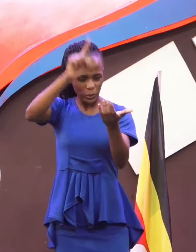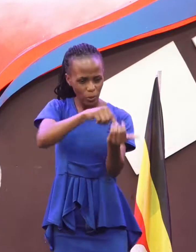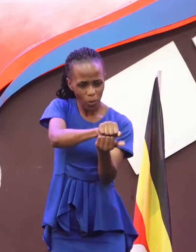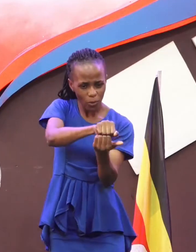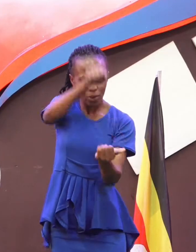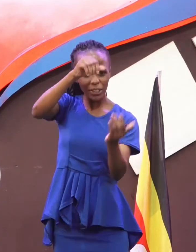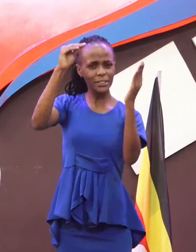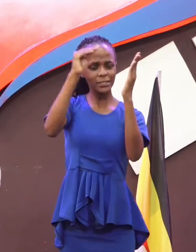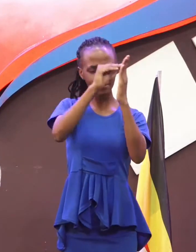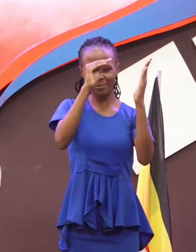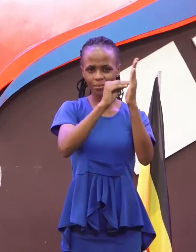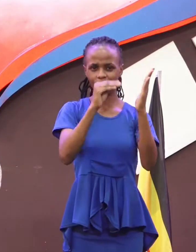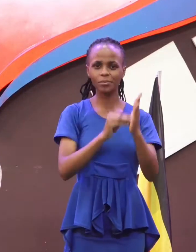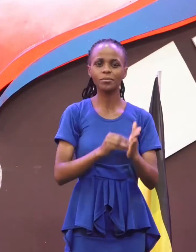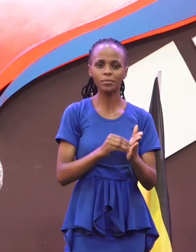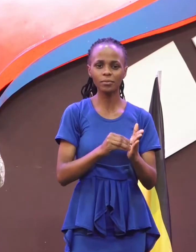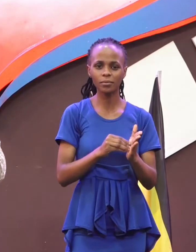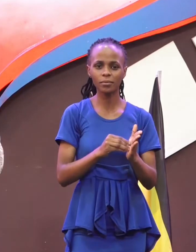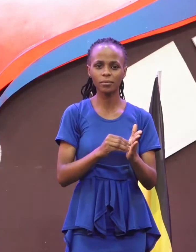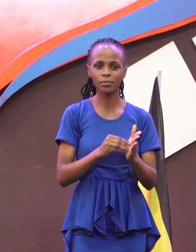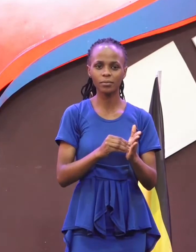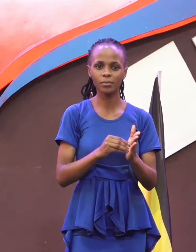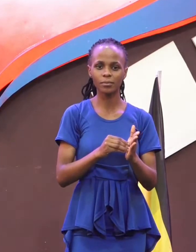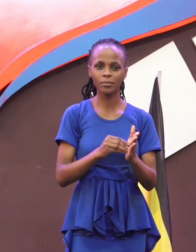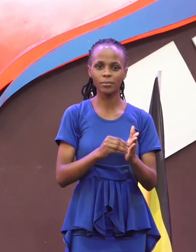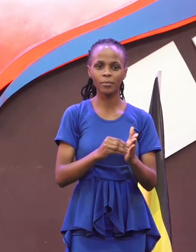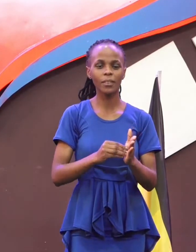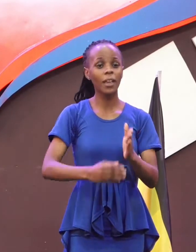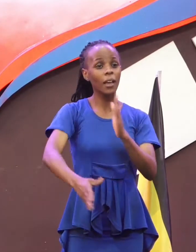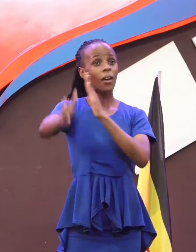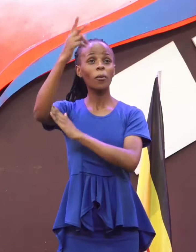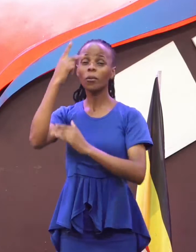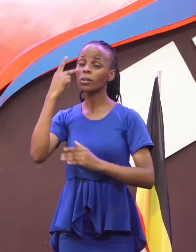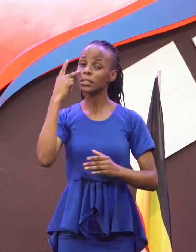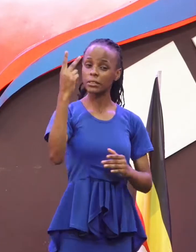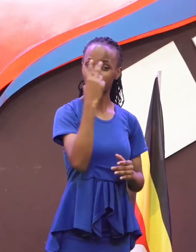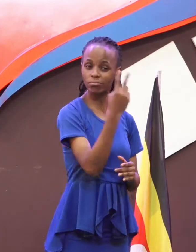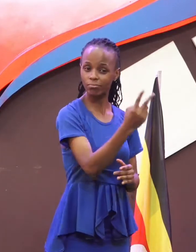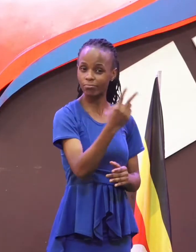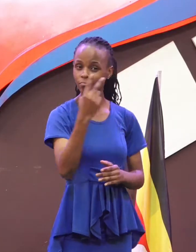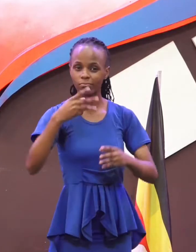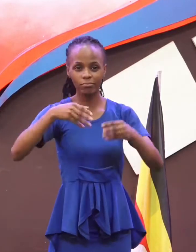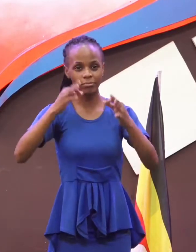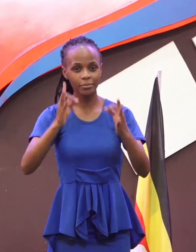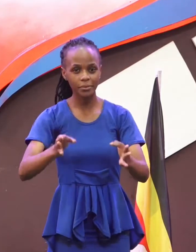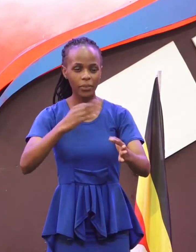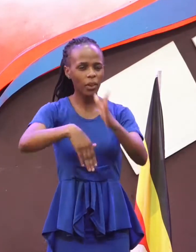Whatever you're revealed onto, write it. Darkness, light, everything. The Lord sees only two.